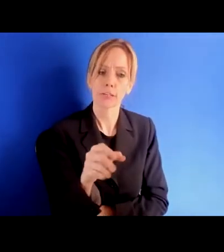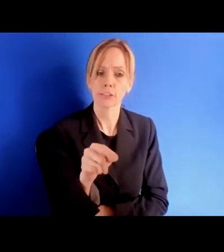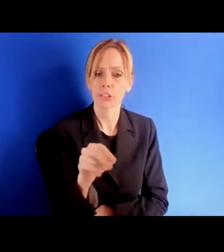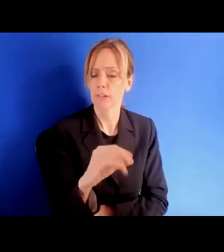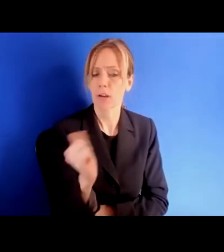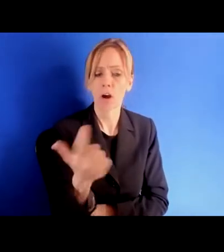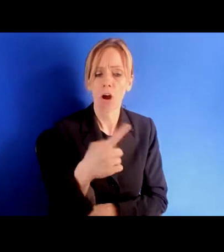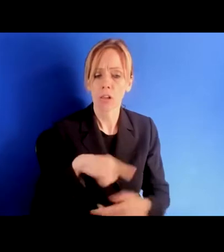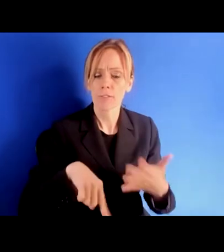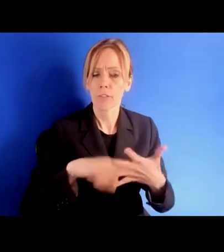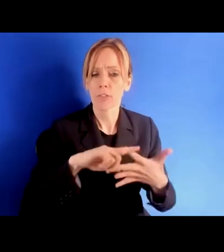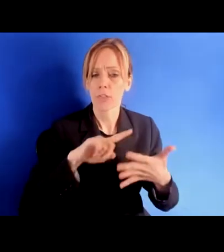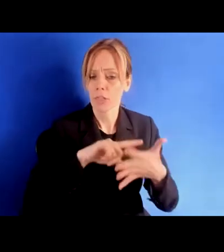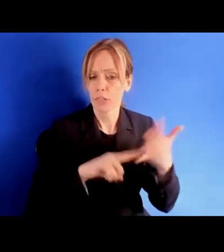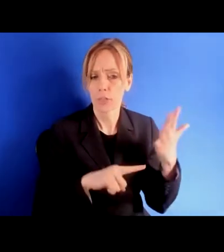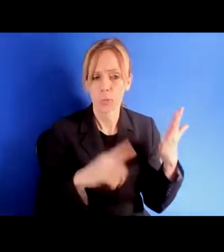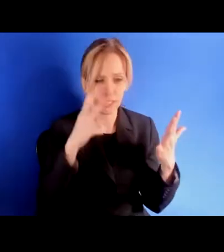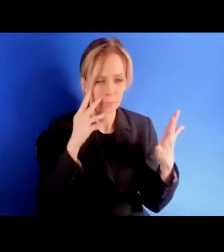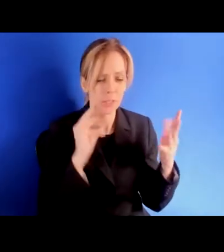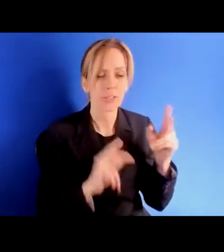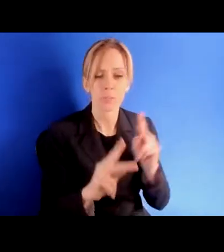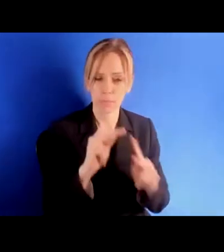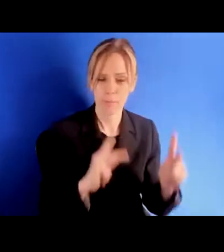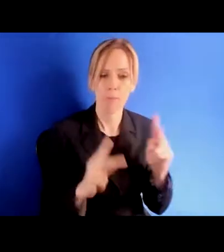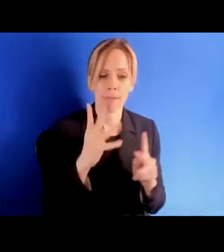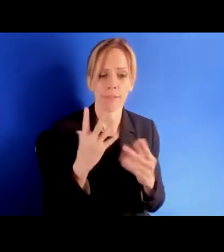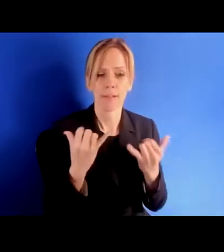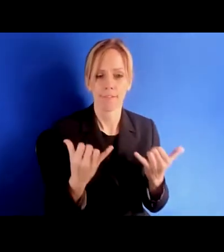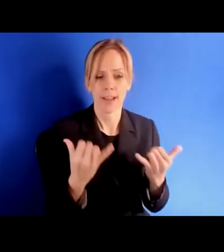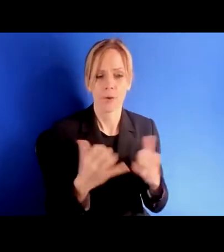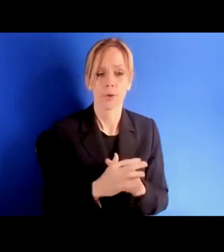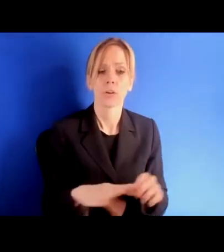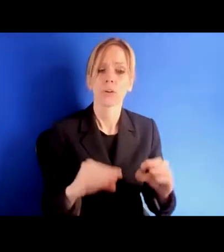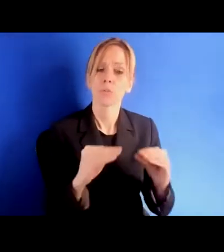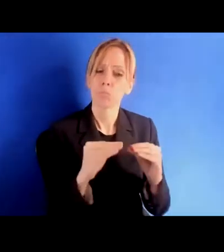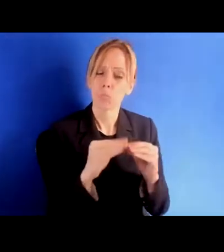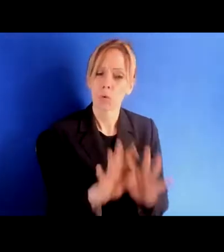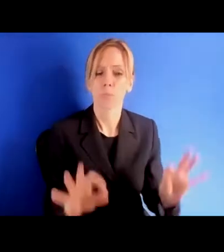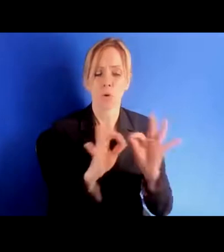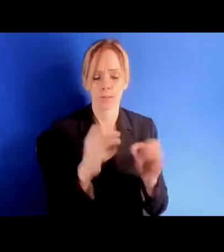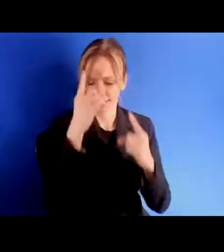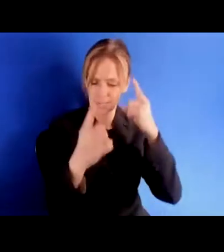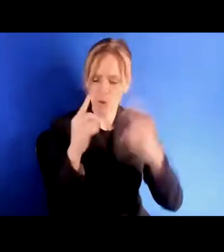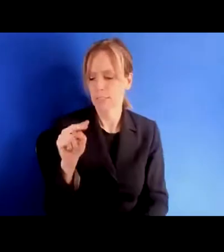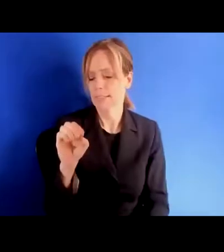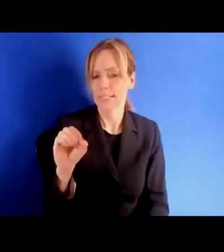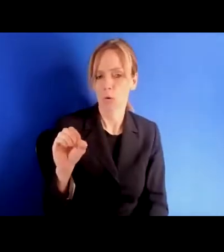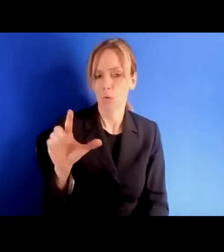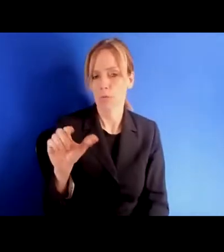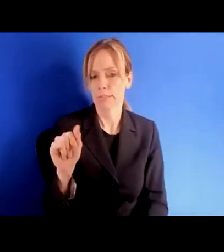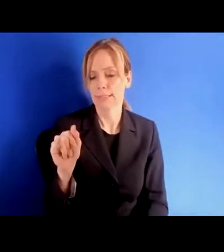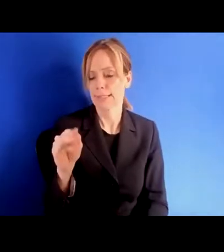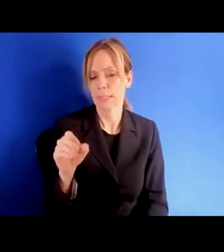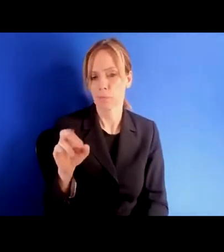now. Moreover, by rethinking the role of disability and critiquing the neoliberal, revanchist, and oppressive,